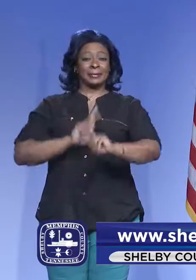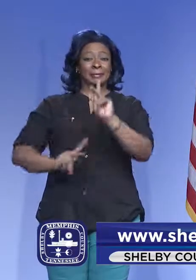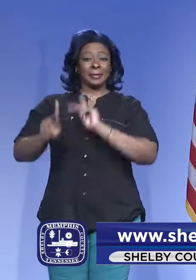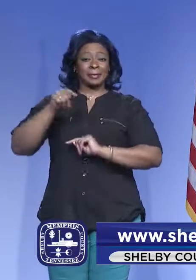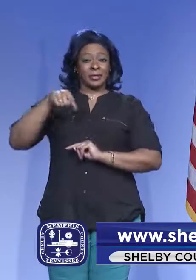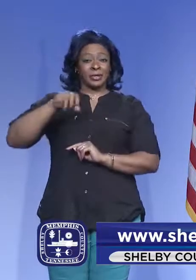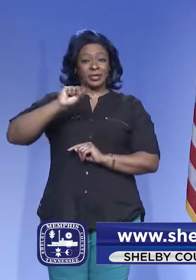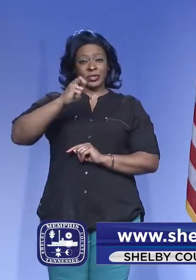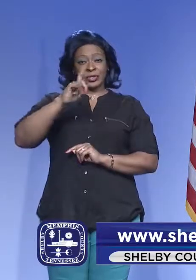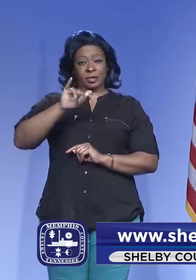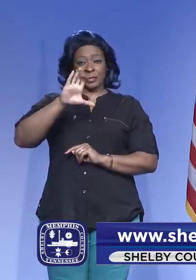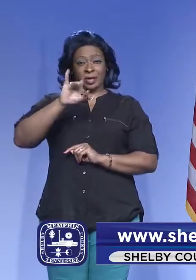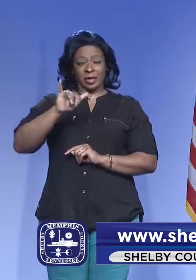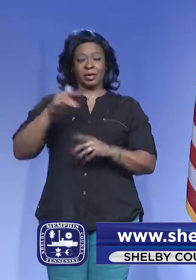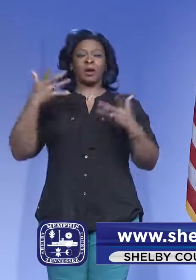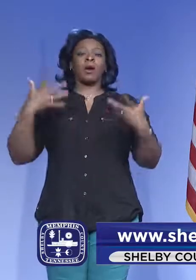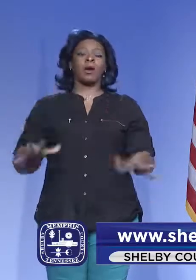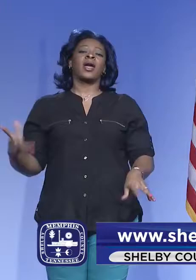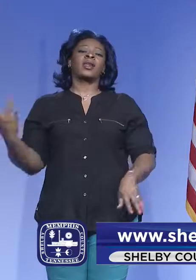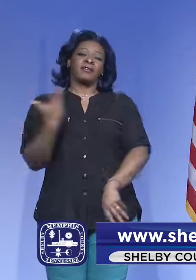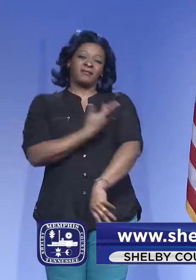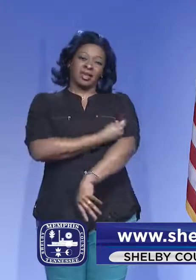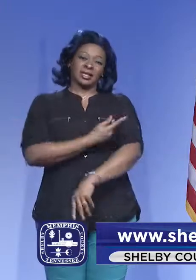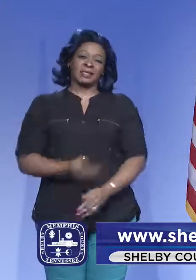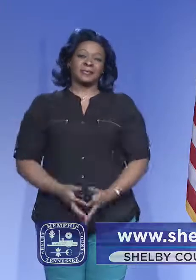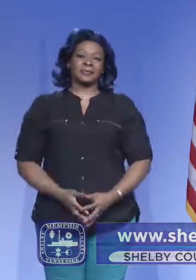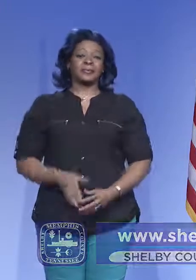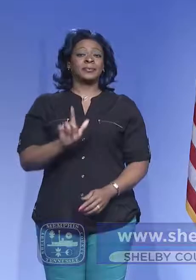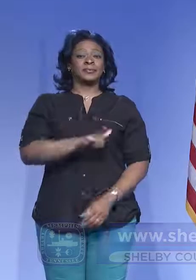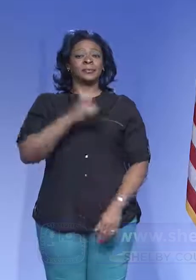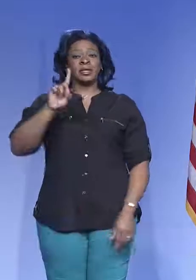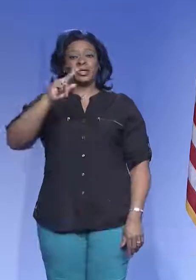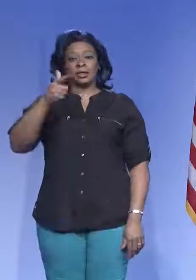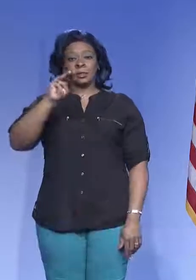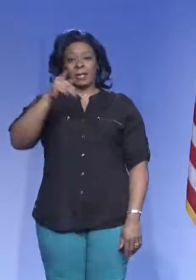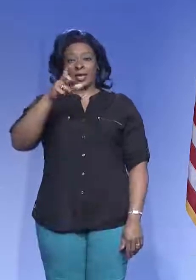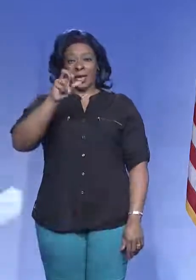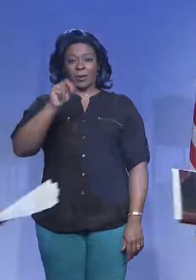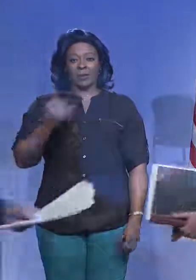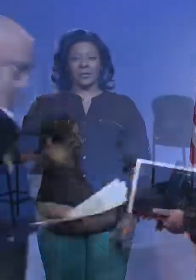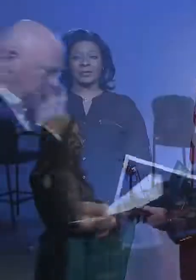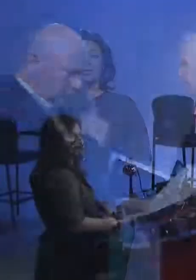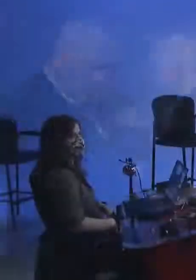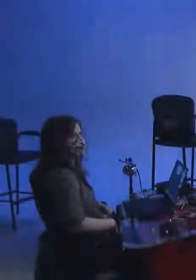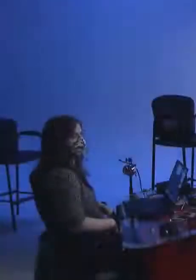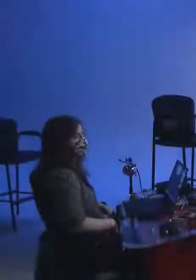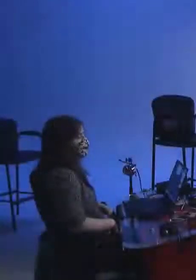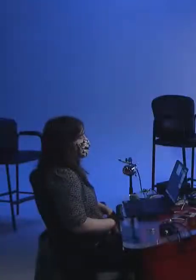in Shelby County have been vaccinated. With that, I'll turn it over to Doug McGowan.